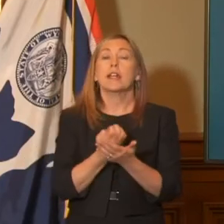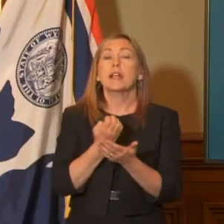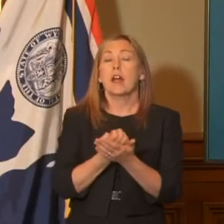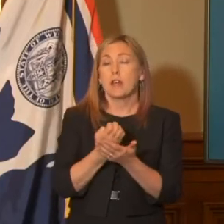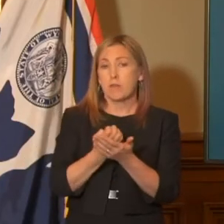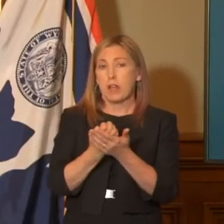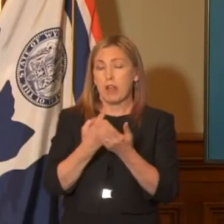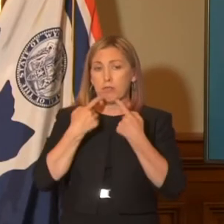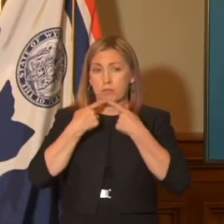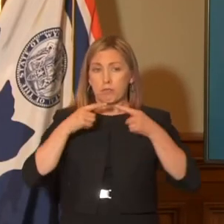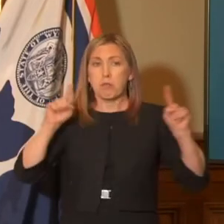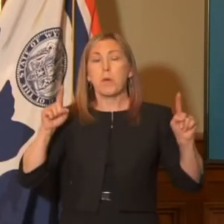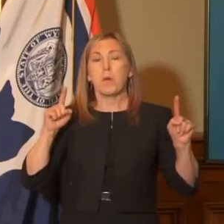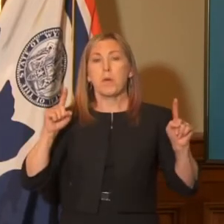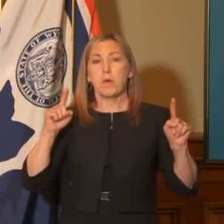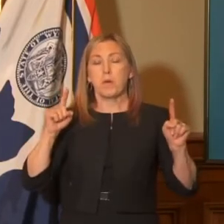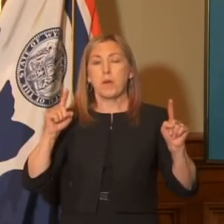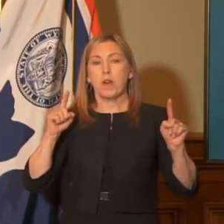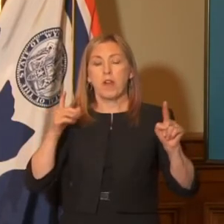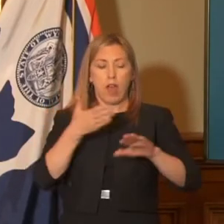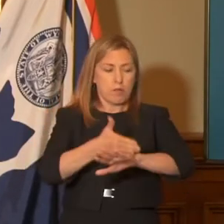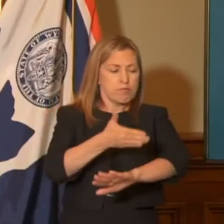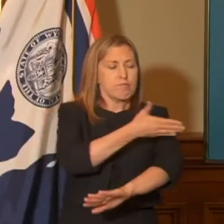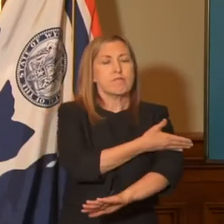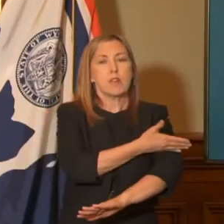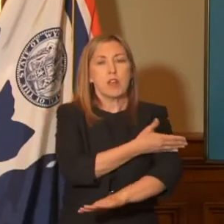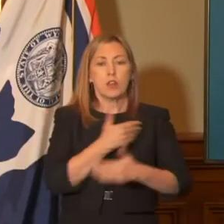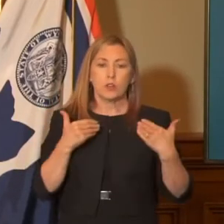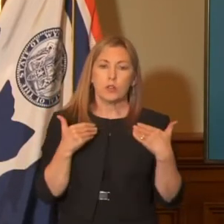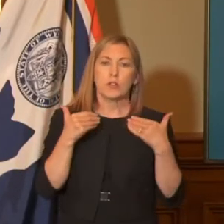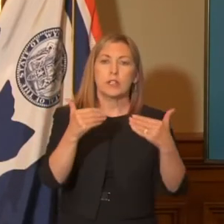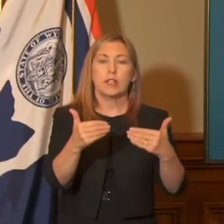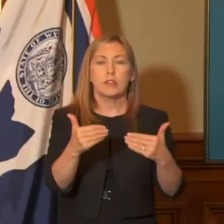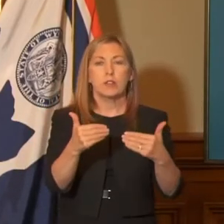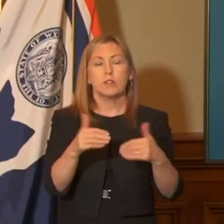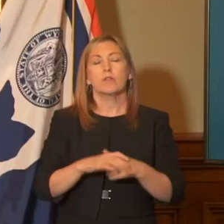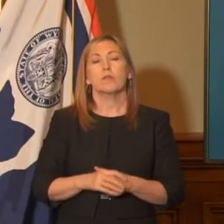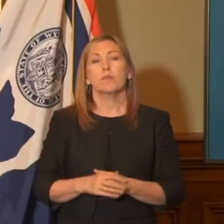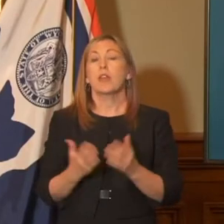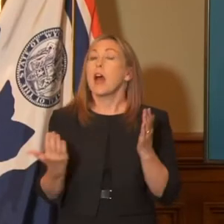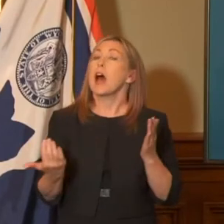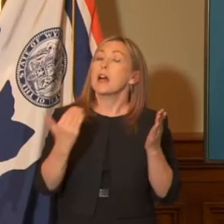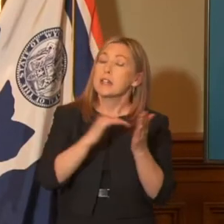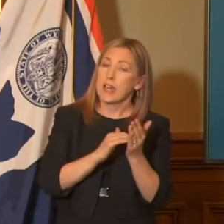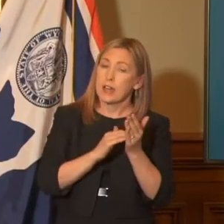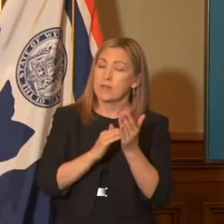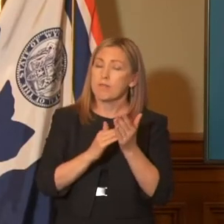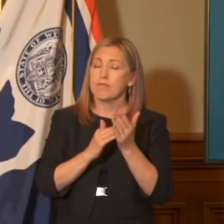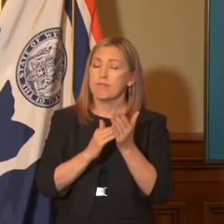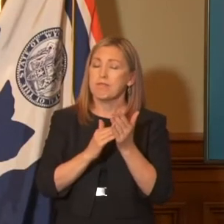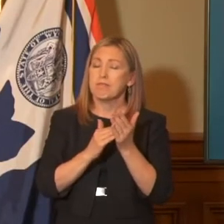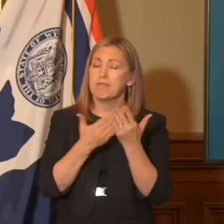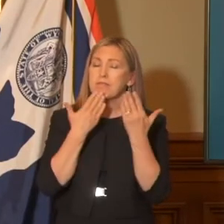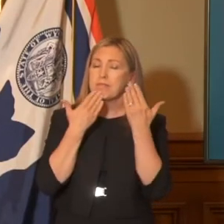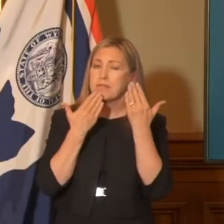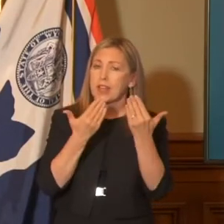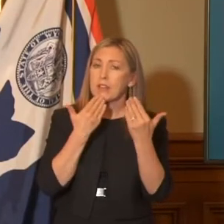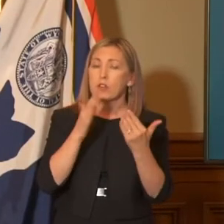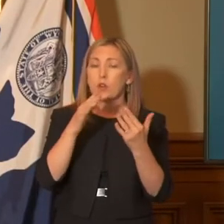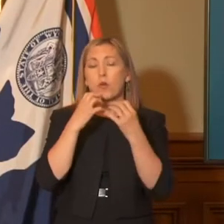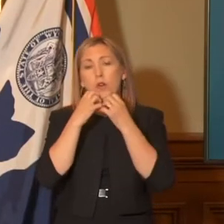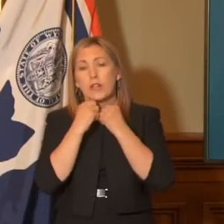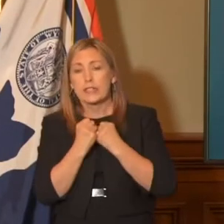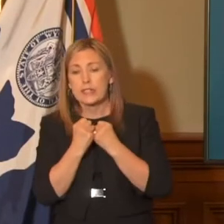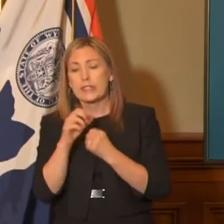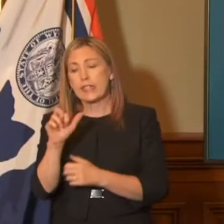we really need to have to move this state forward. So again, I appreciate your care, your